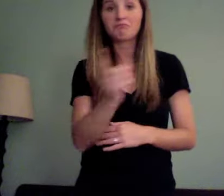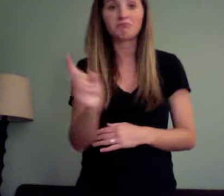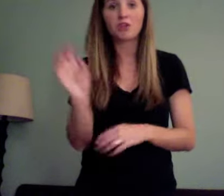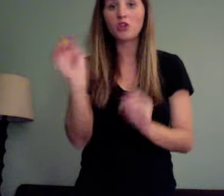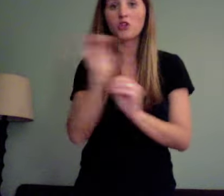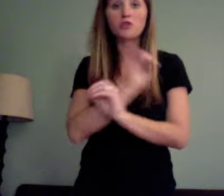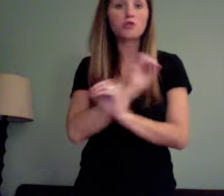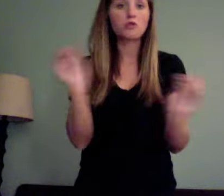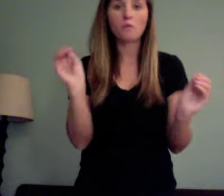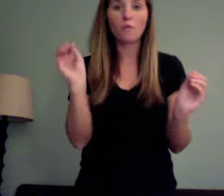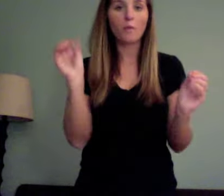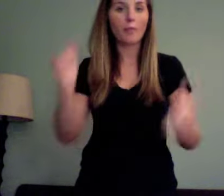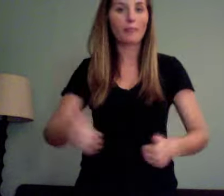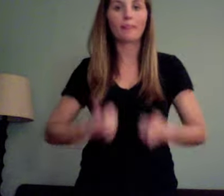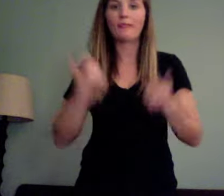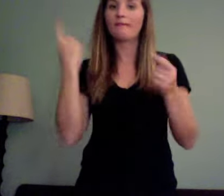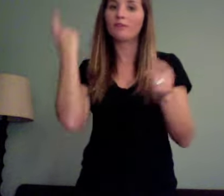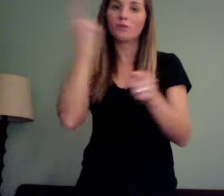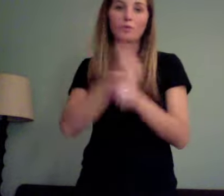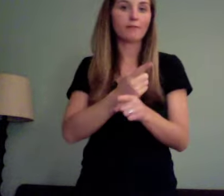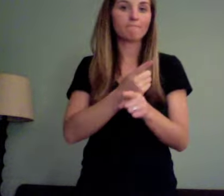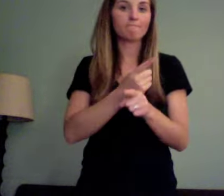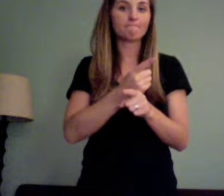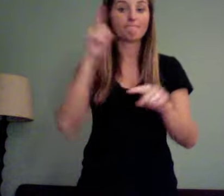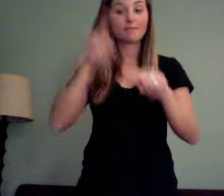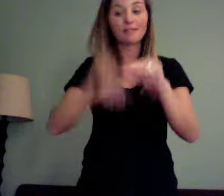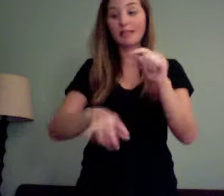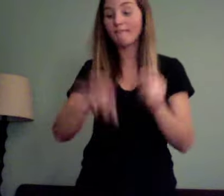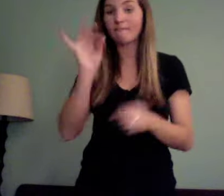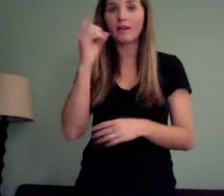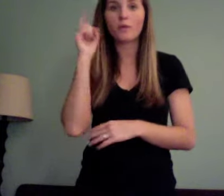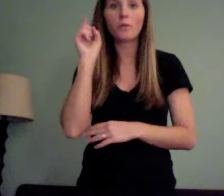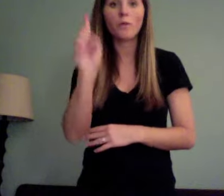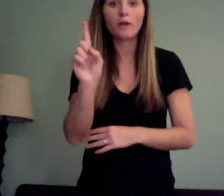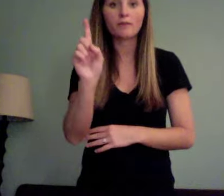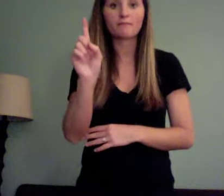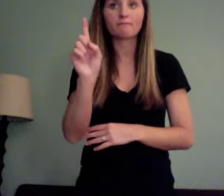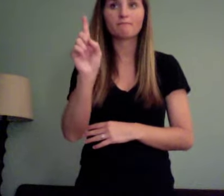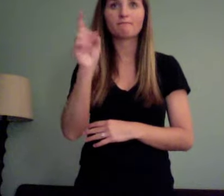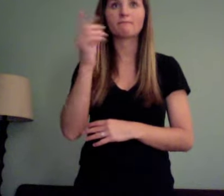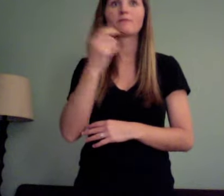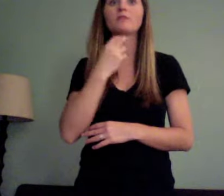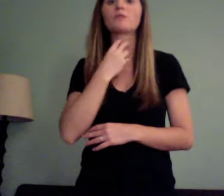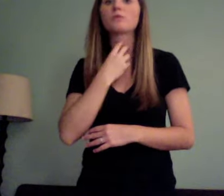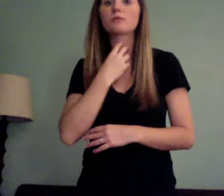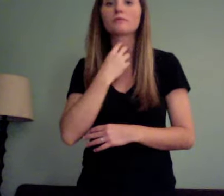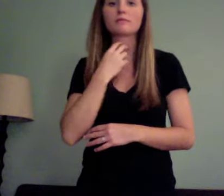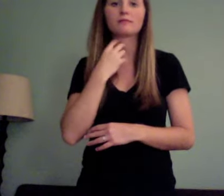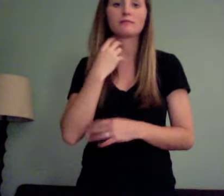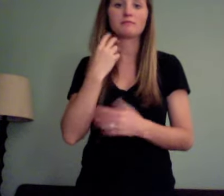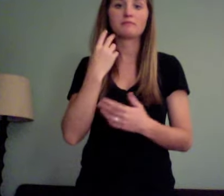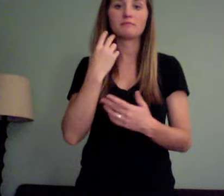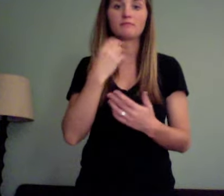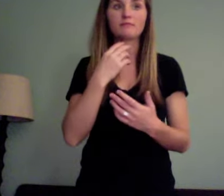I can't find a single one. Their throats are gaping graves. Their tongues are slick as mudslides.